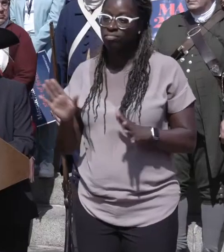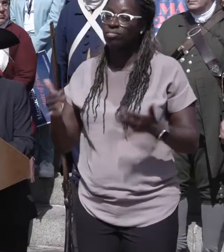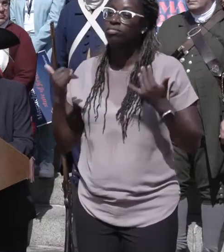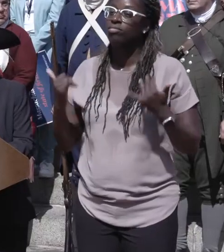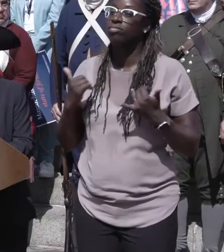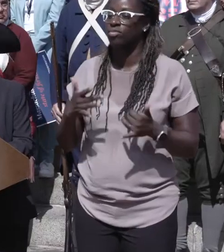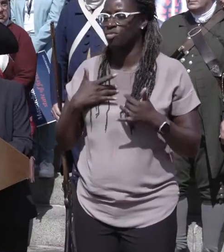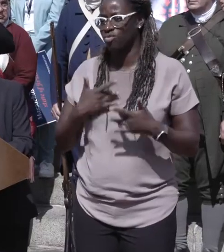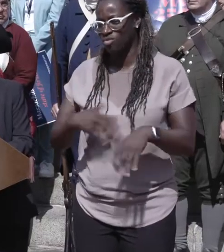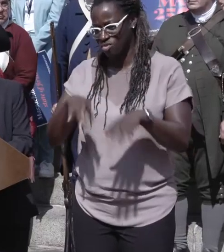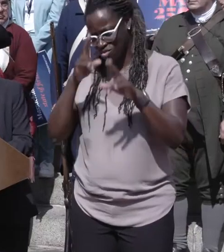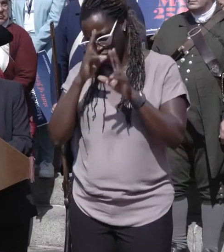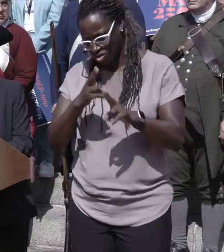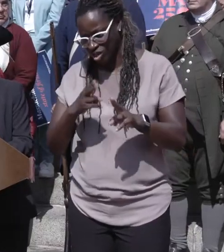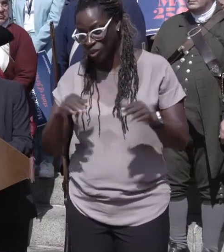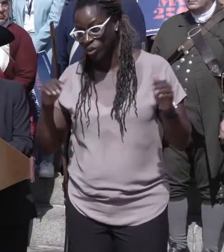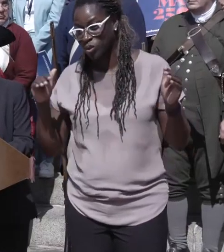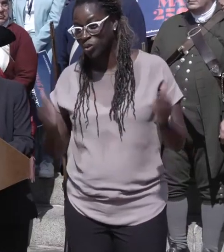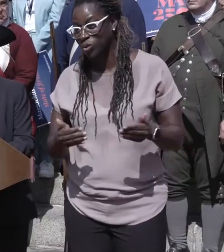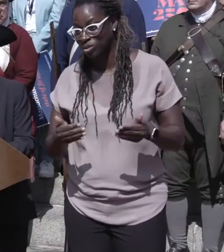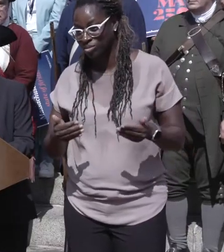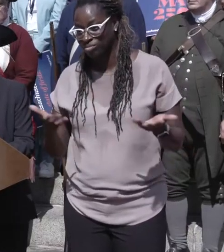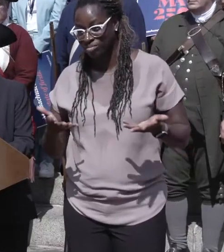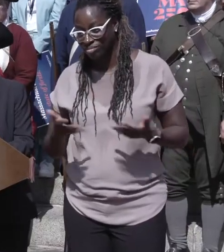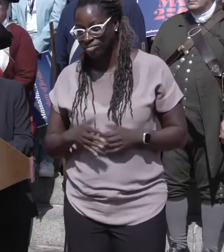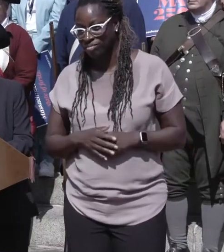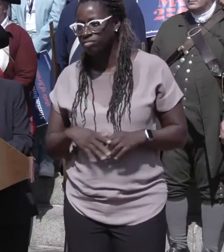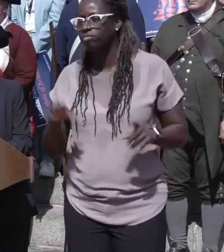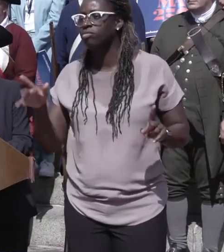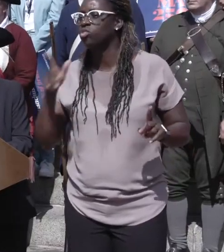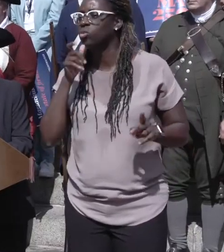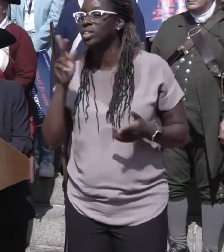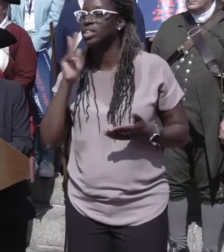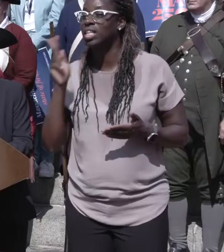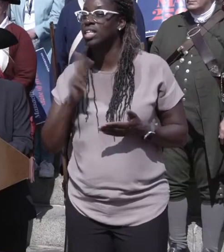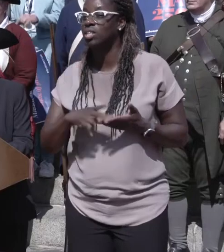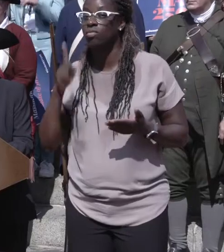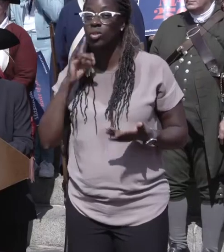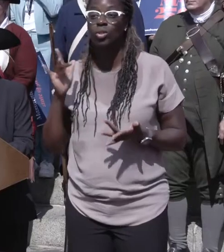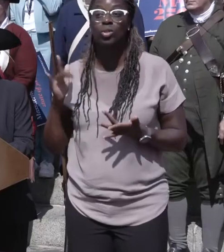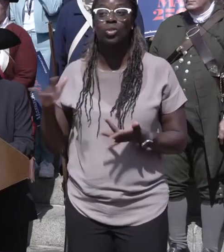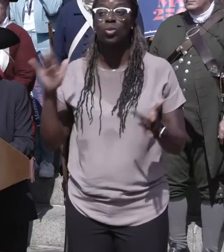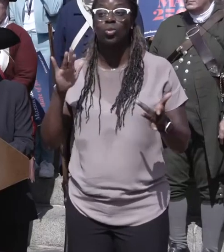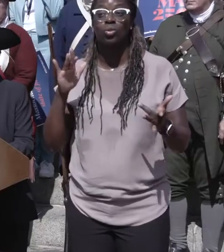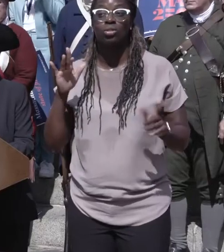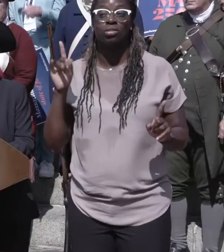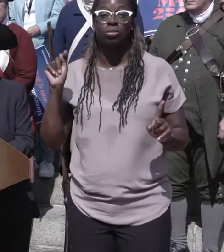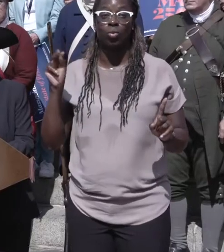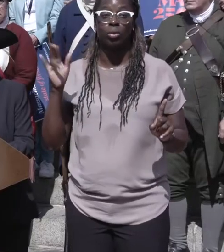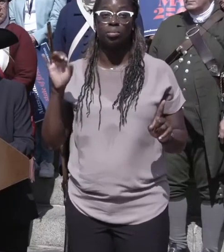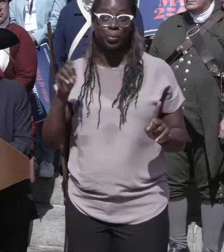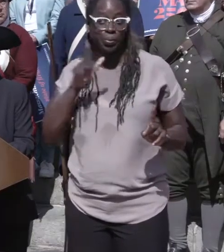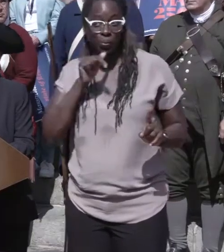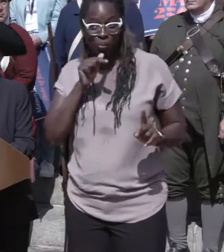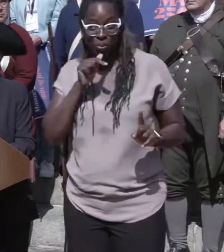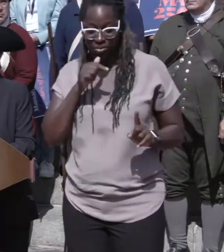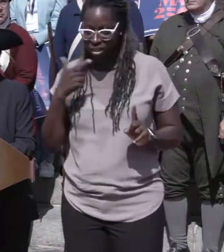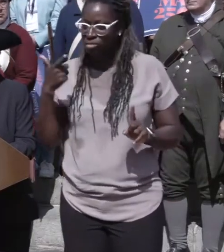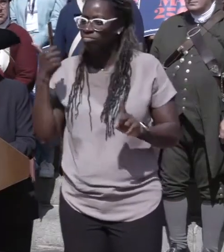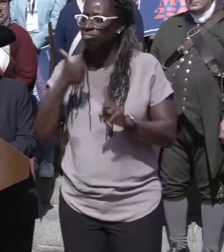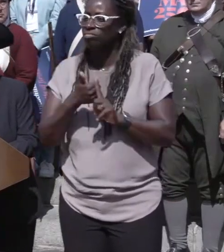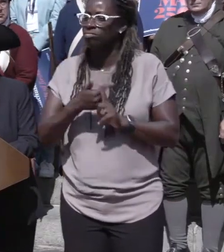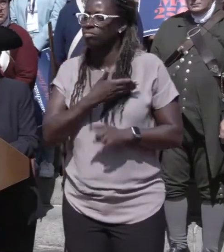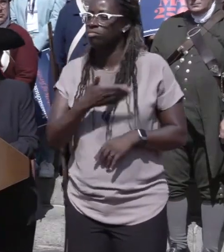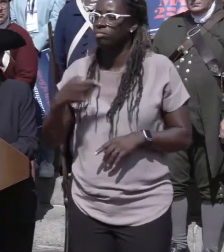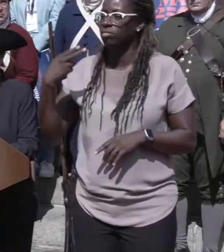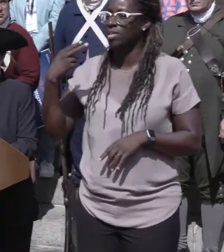honor of introducing a champion for tourism sector, Secretary of the Executive Office of Economic Development, Yvonne Howe, and I am